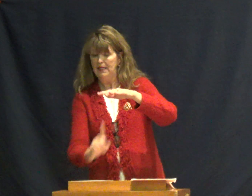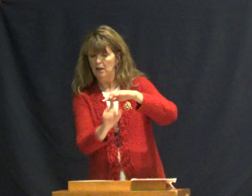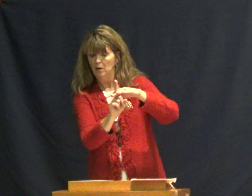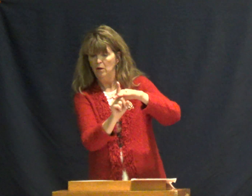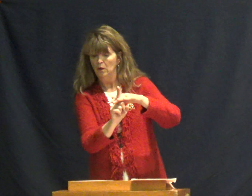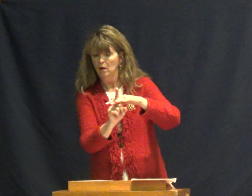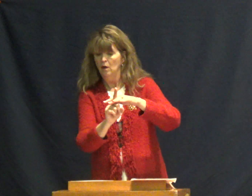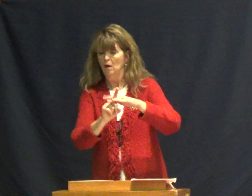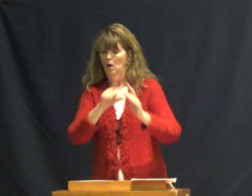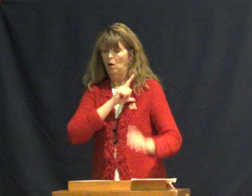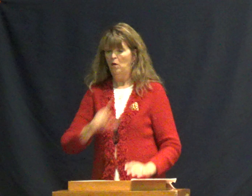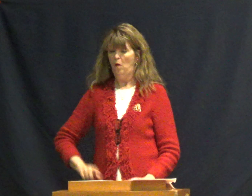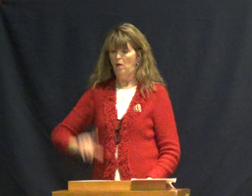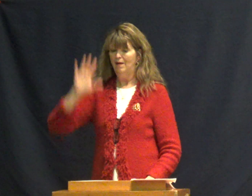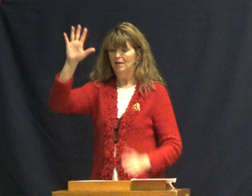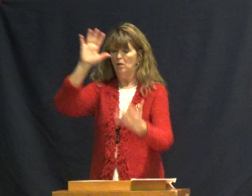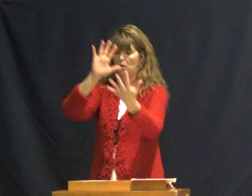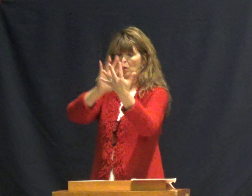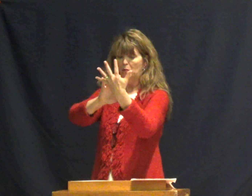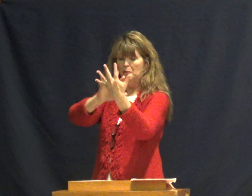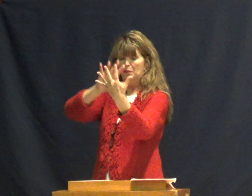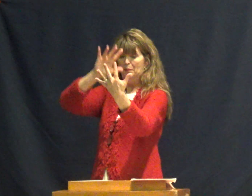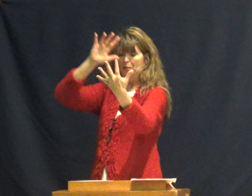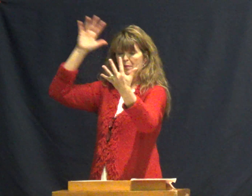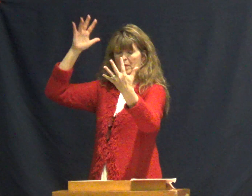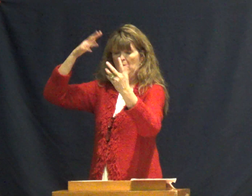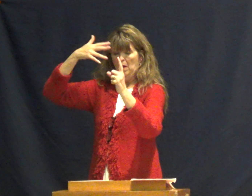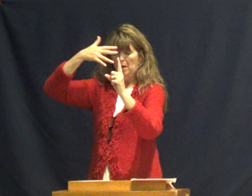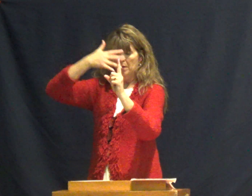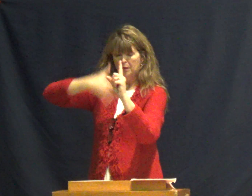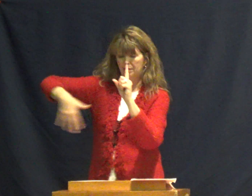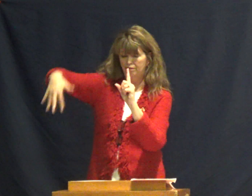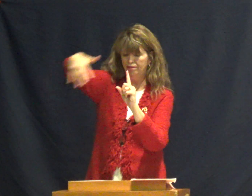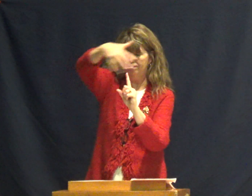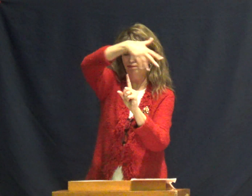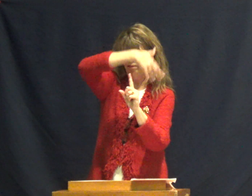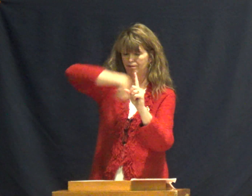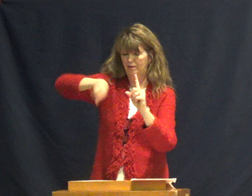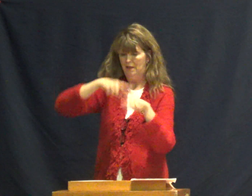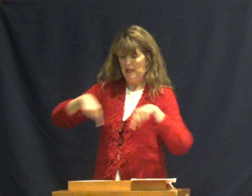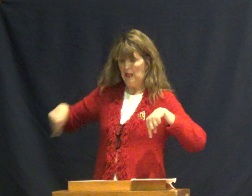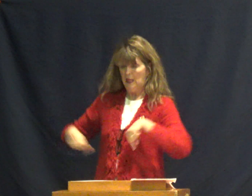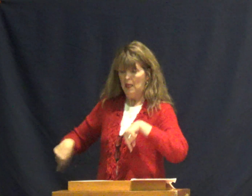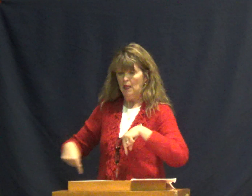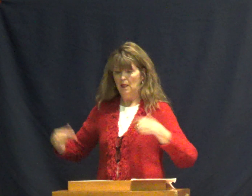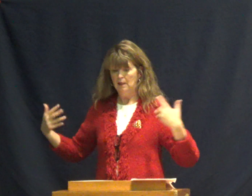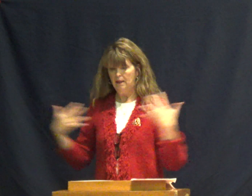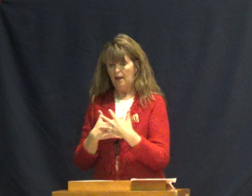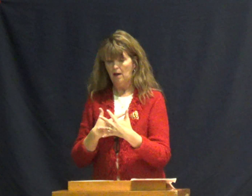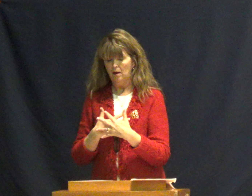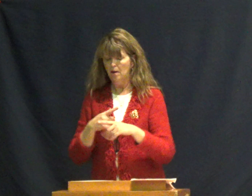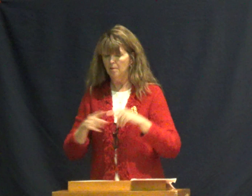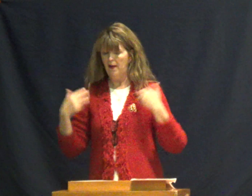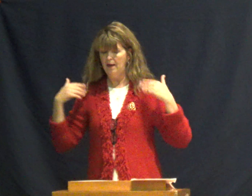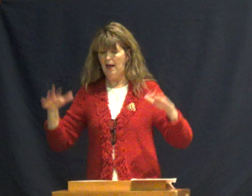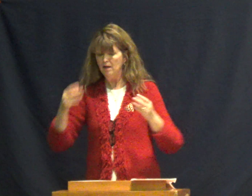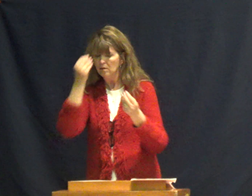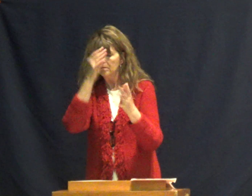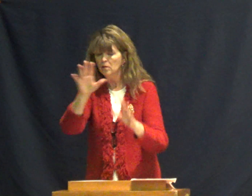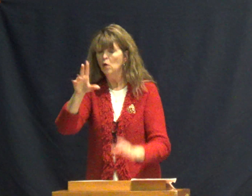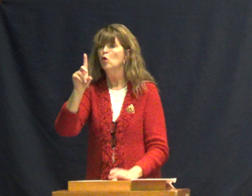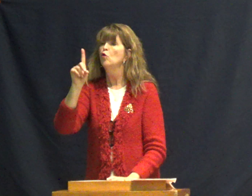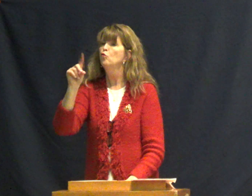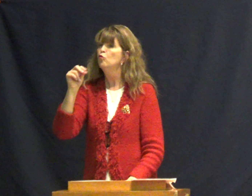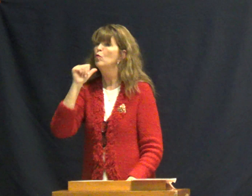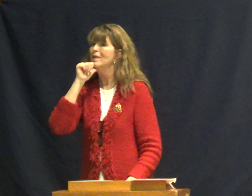"The angel of the Lord appeared to them, and the glory of the Lord shone around them, and they were